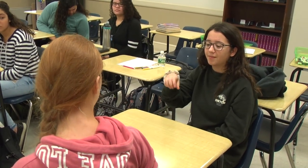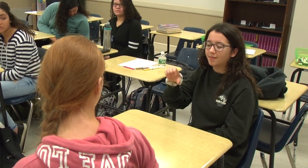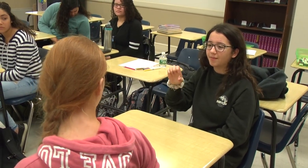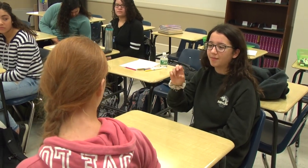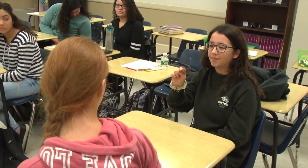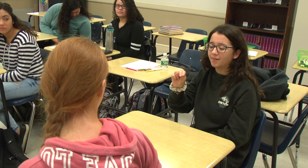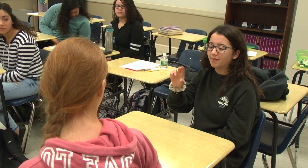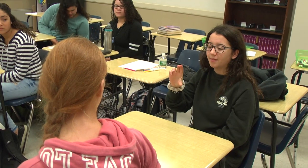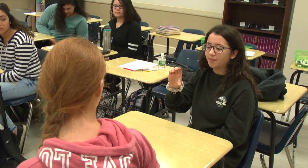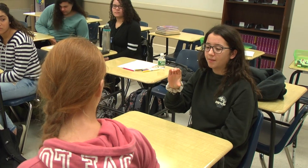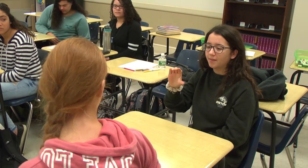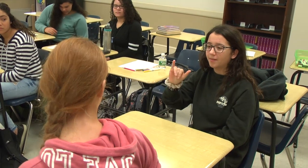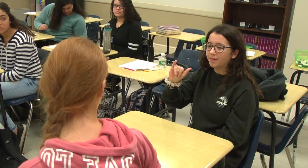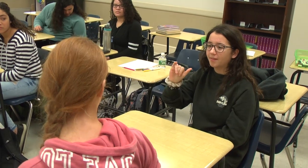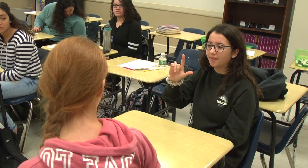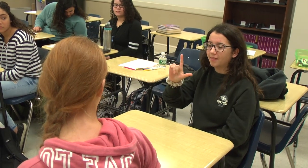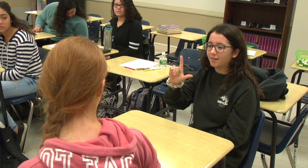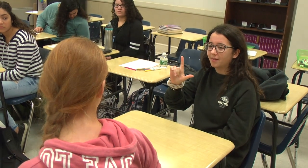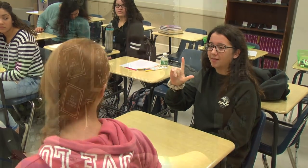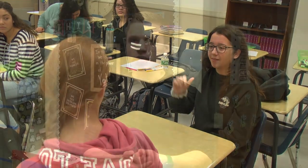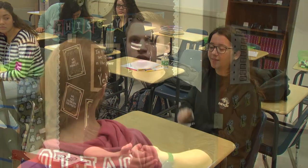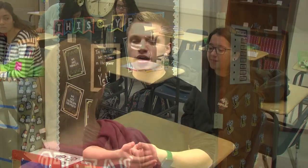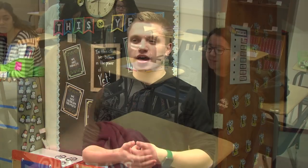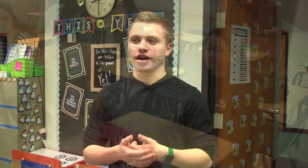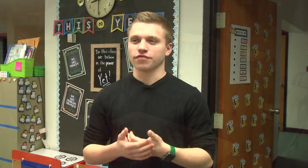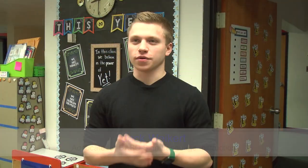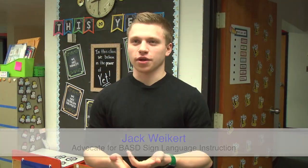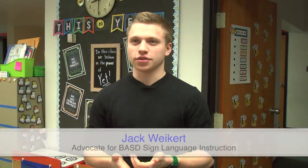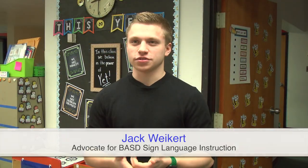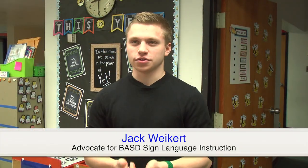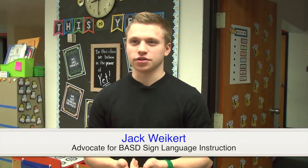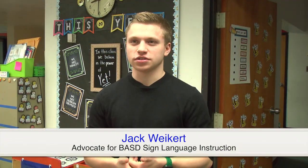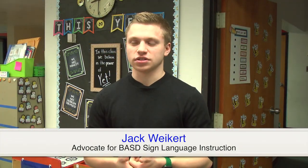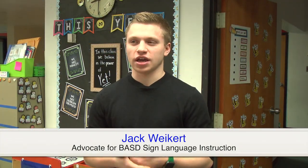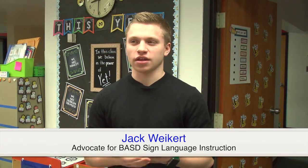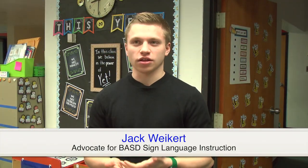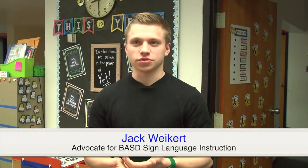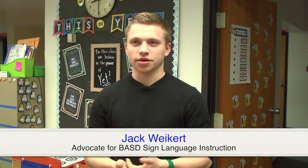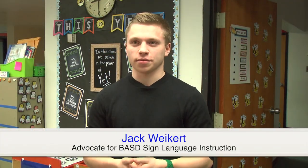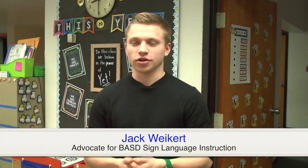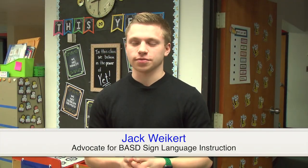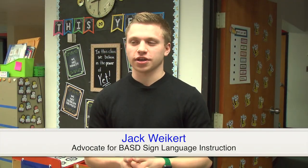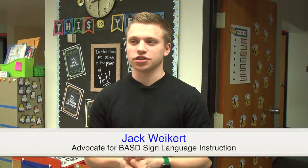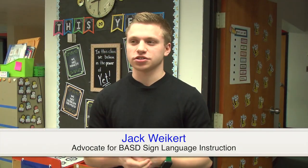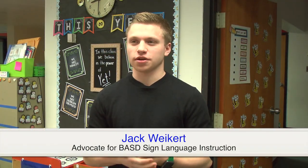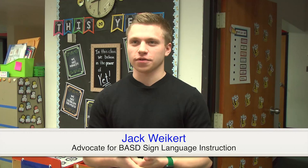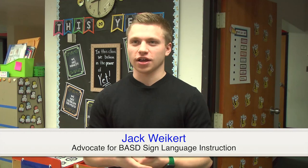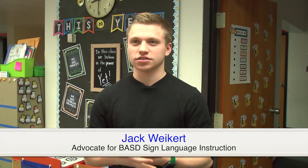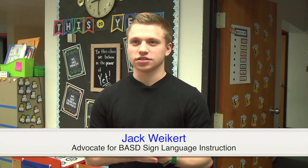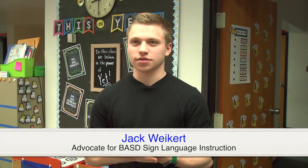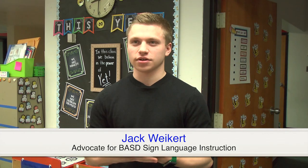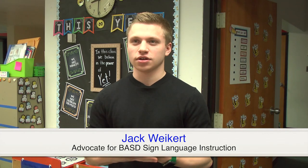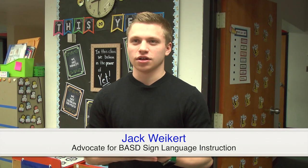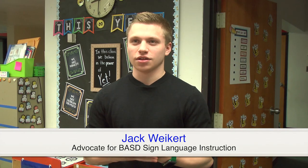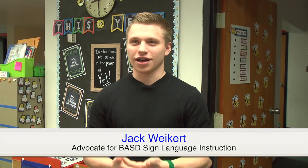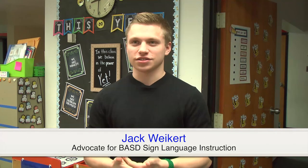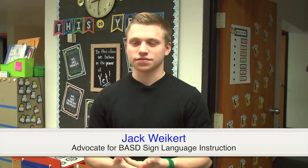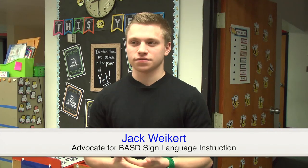and down here at the elementary school and after working with those students and I ate lunch with them on multiple occasions I realized that there were lots of